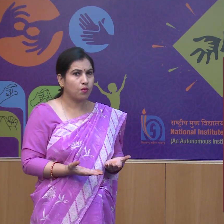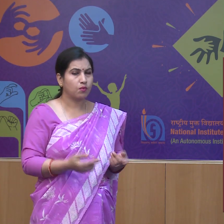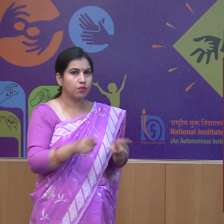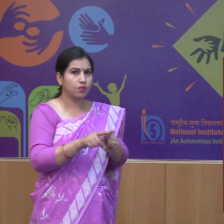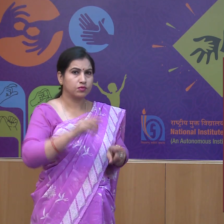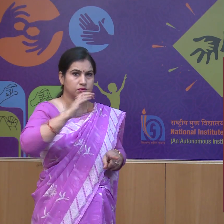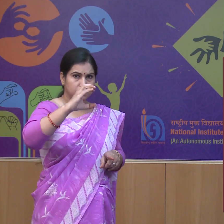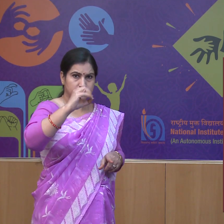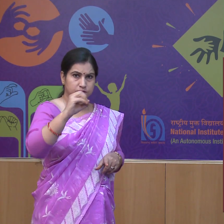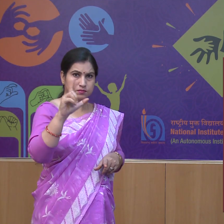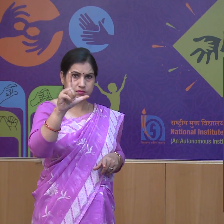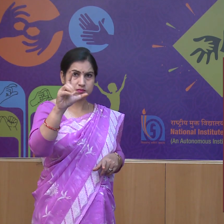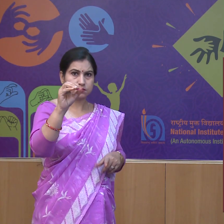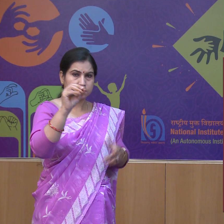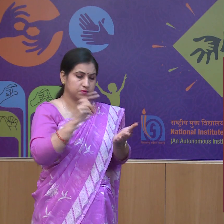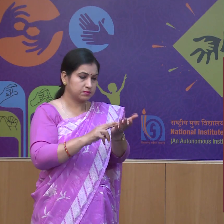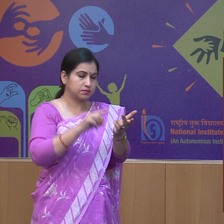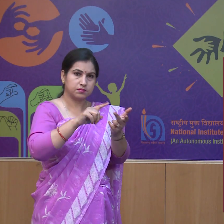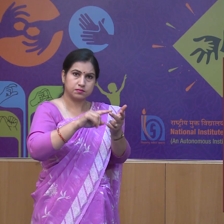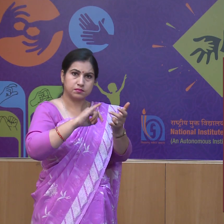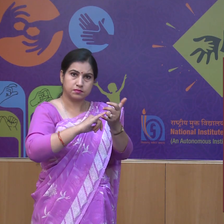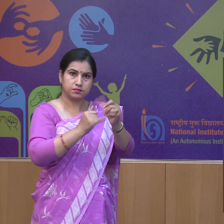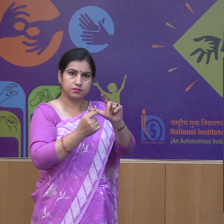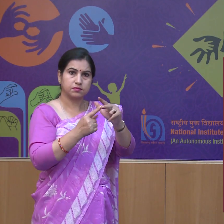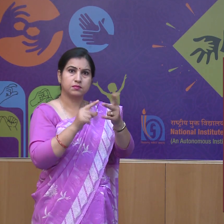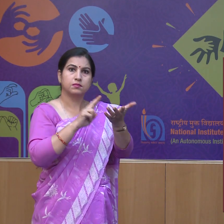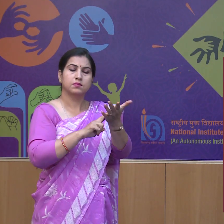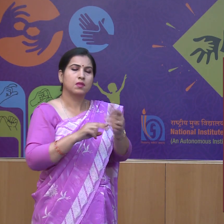of colonization in India.